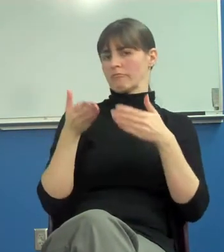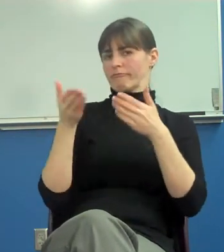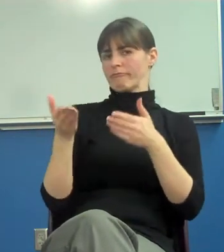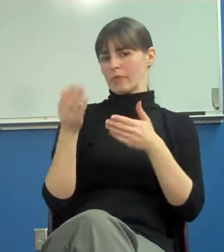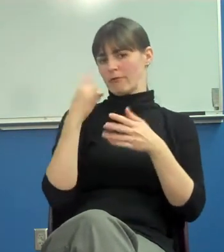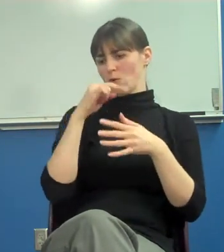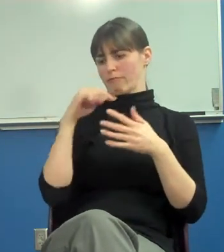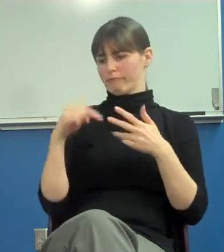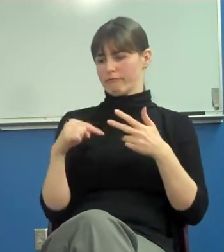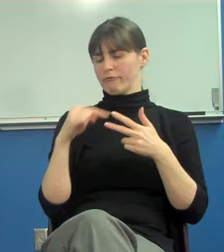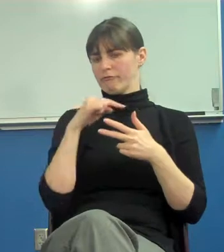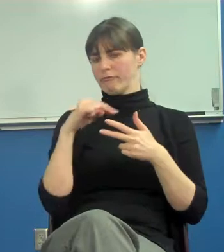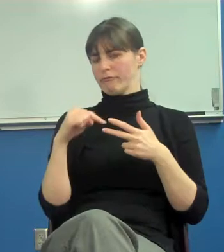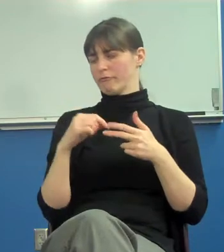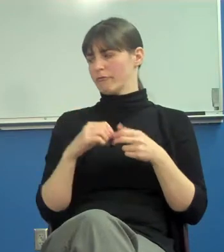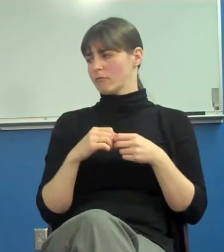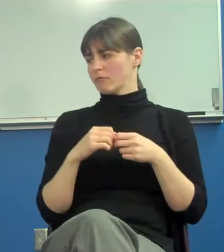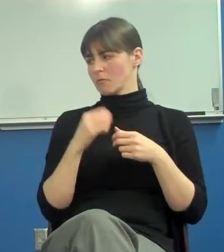advisor.